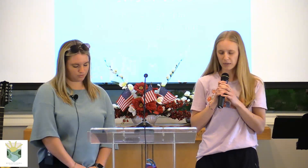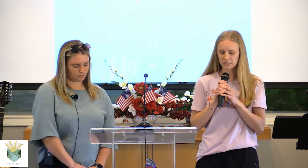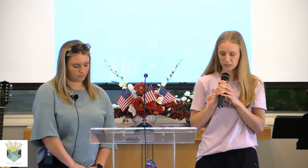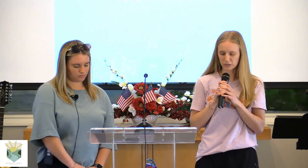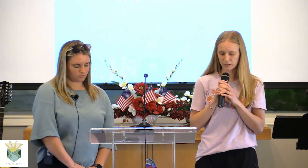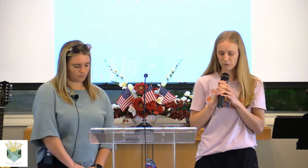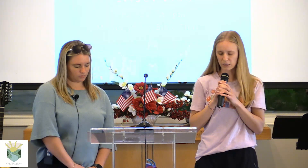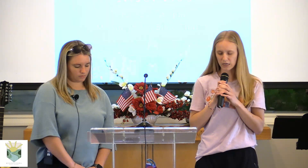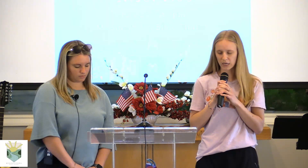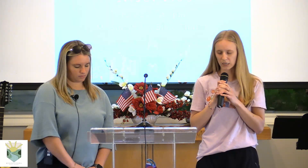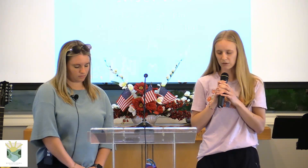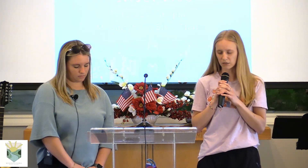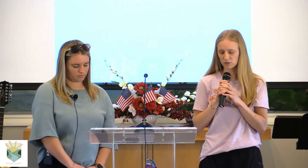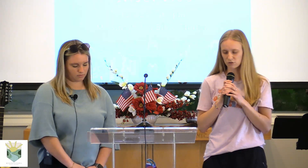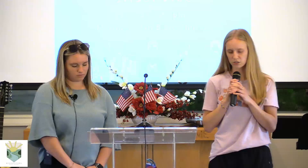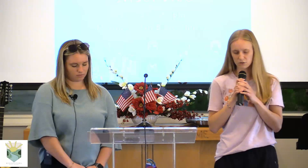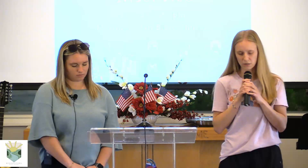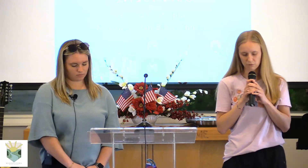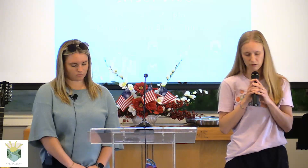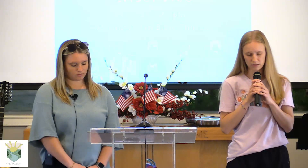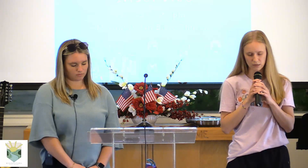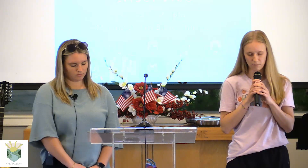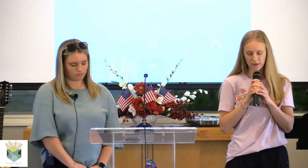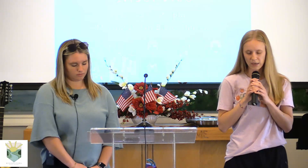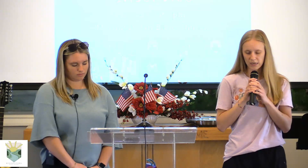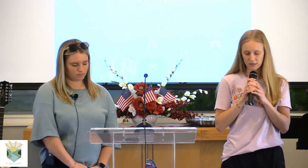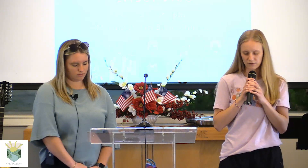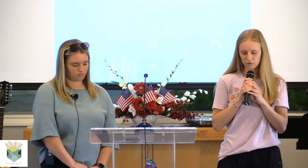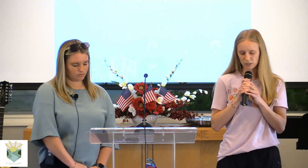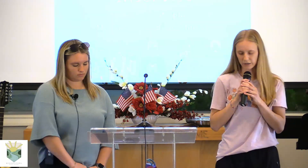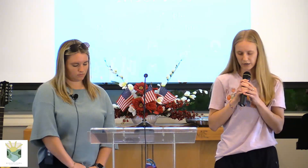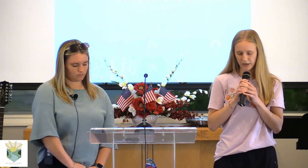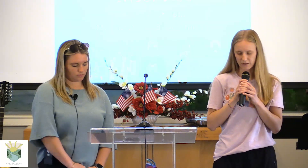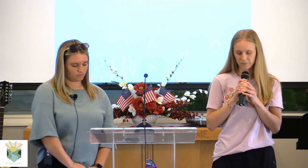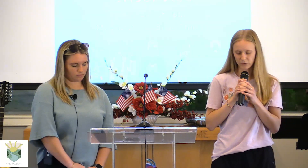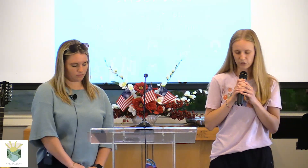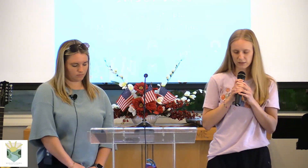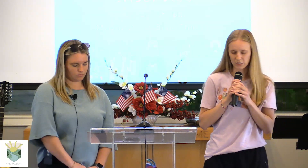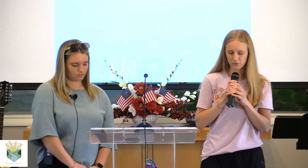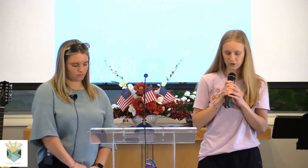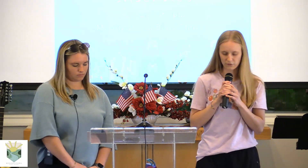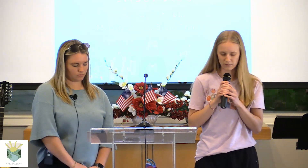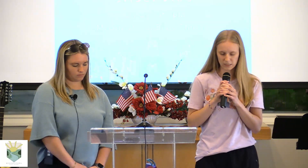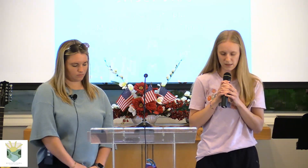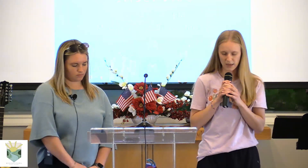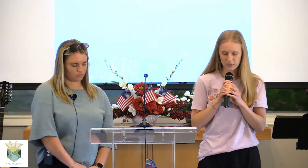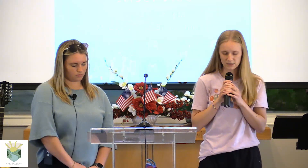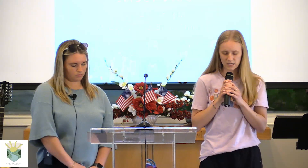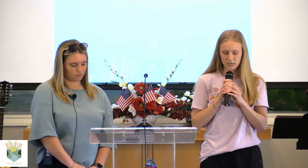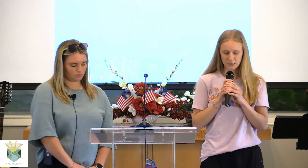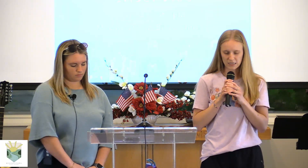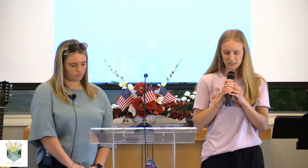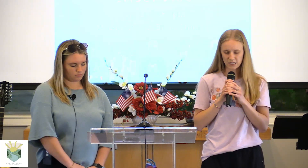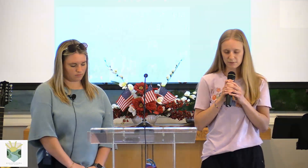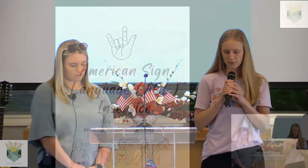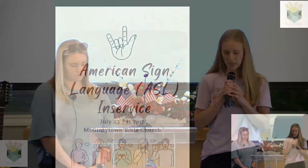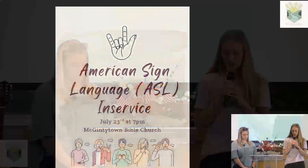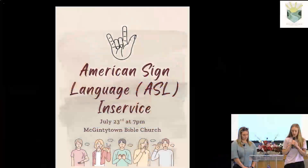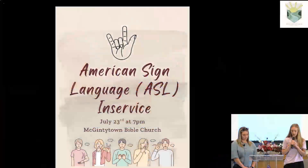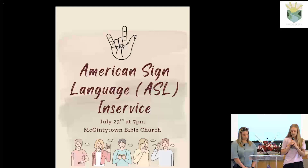to learn how we can minister to and with them in the future. Lord, I thank you for everybody that is taking the time to be here and learn